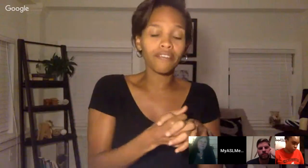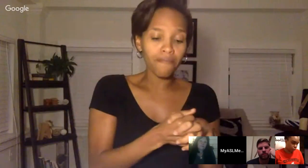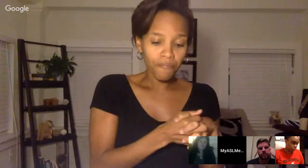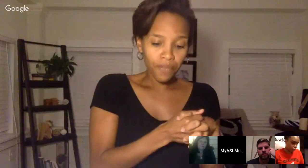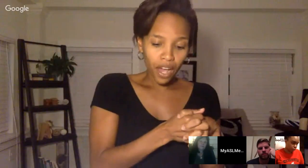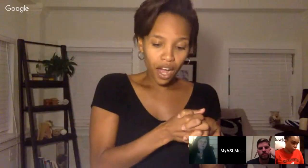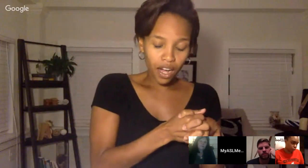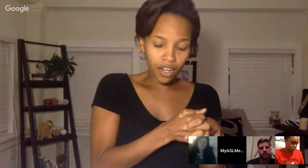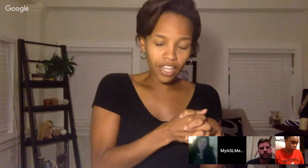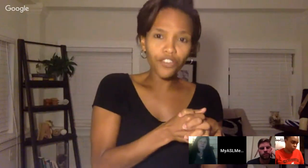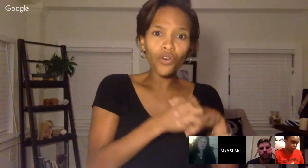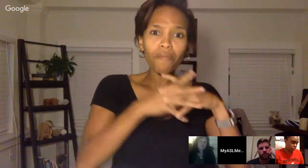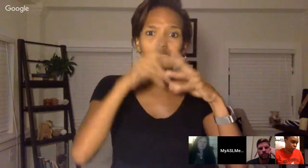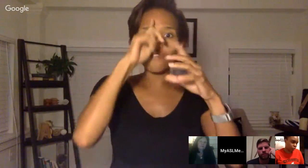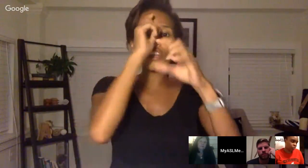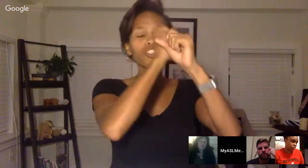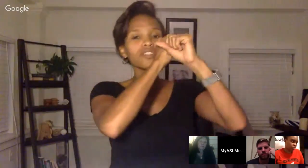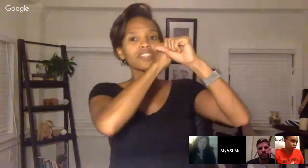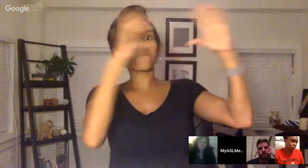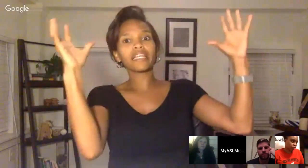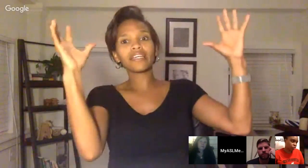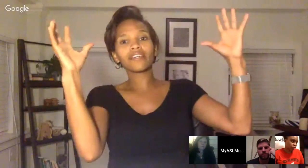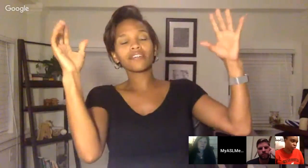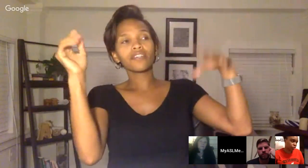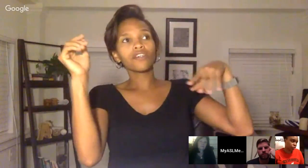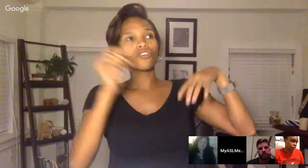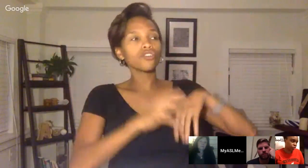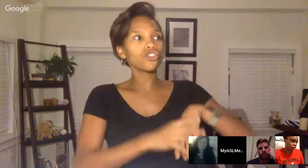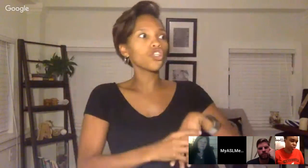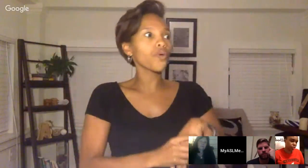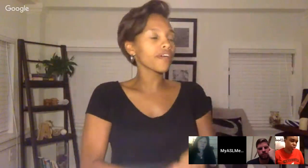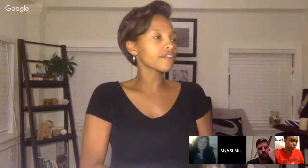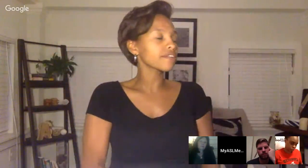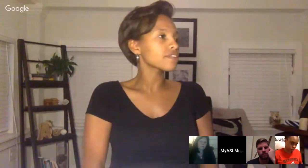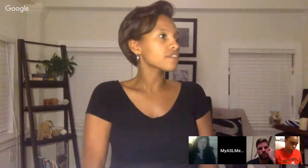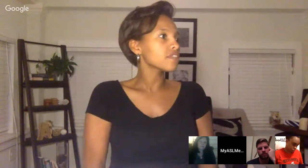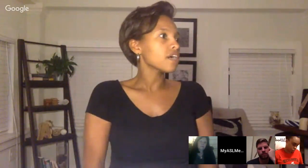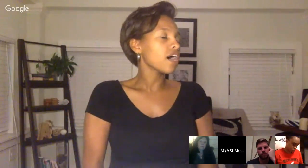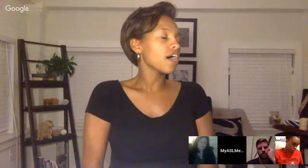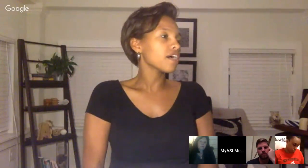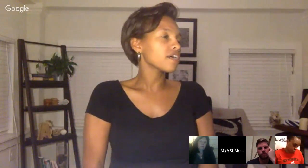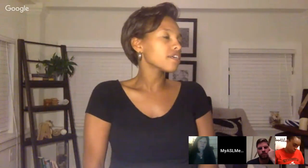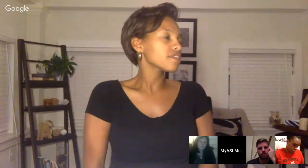you can, if you envision somebody doing,